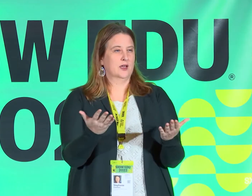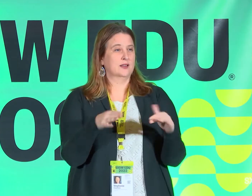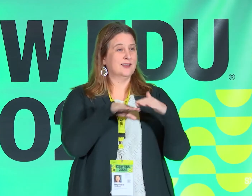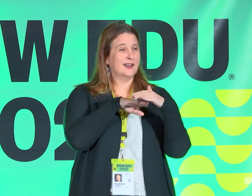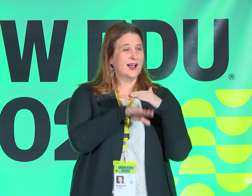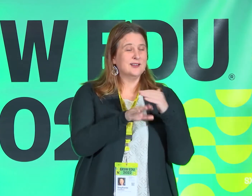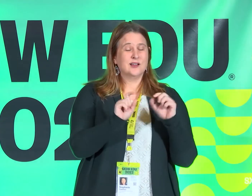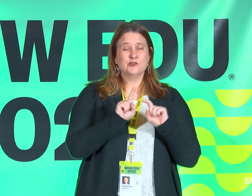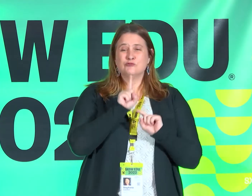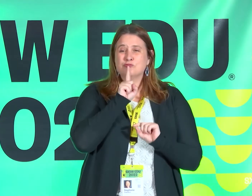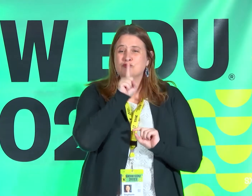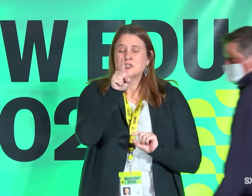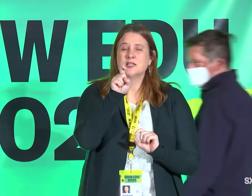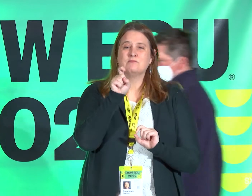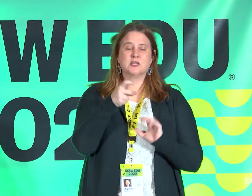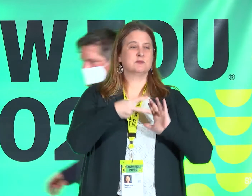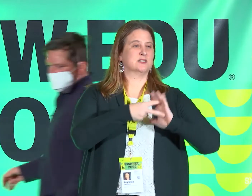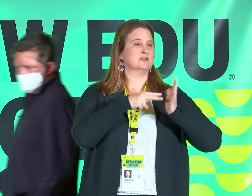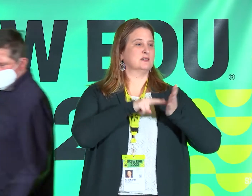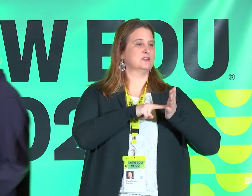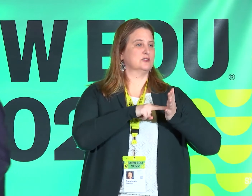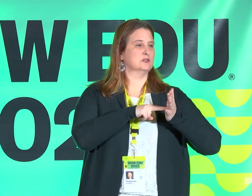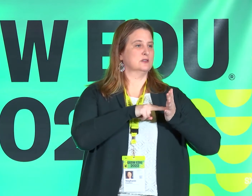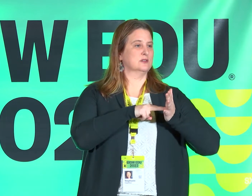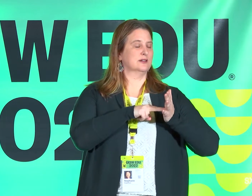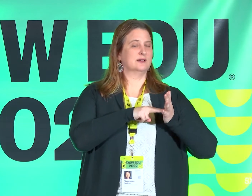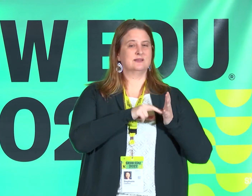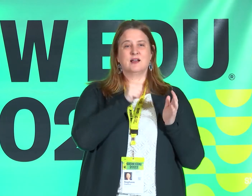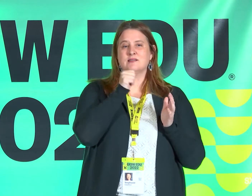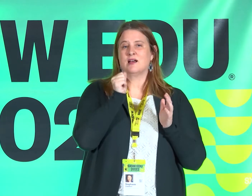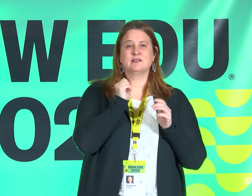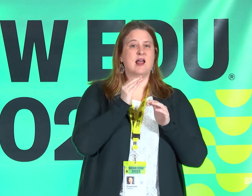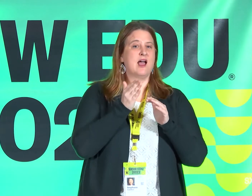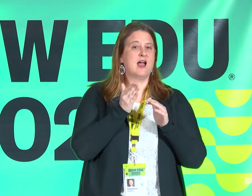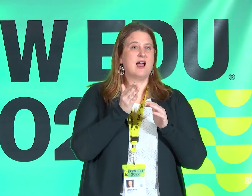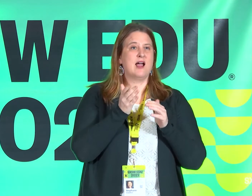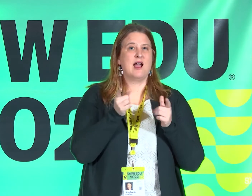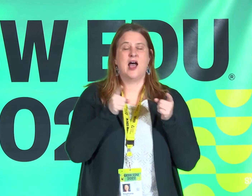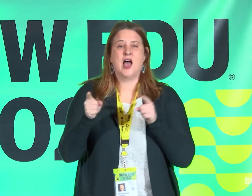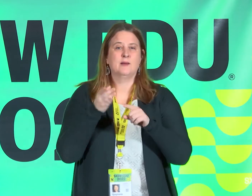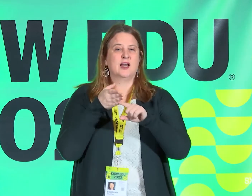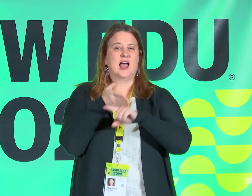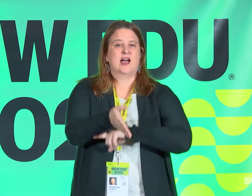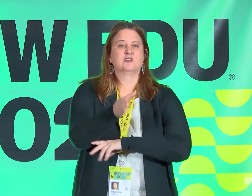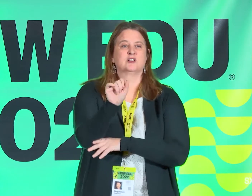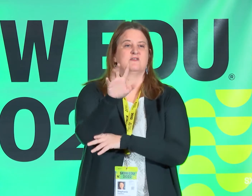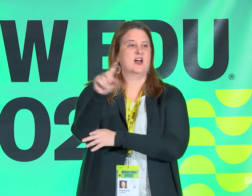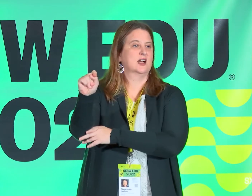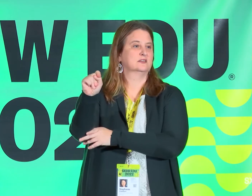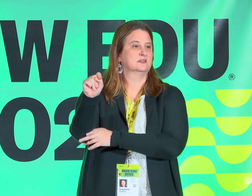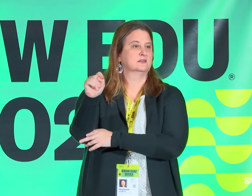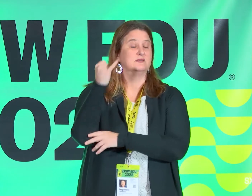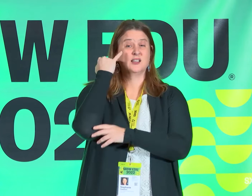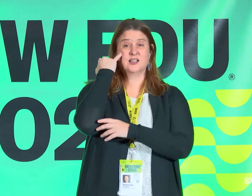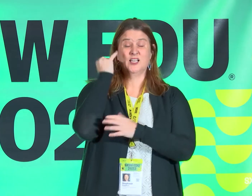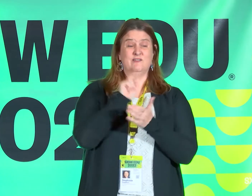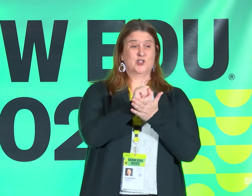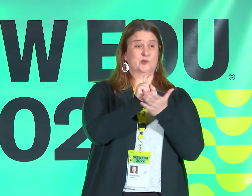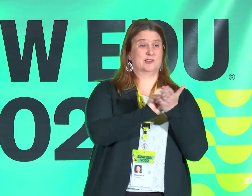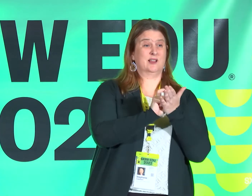The third point is that access really has to be intentional. It doesn't happen just after the fact.